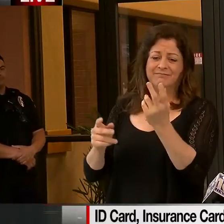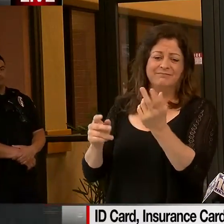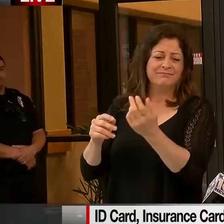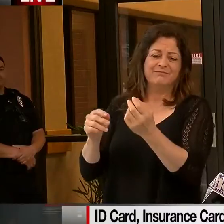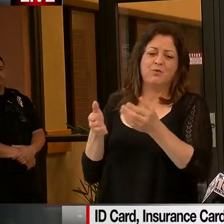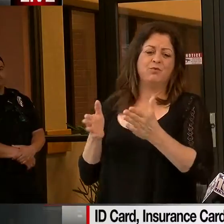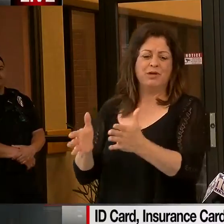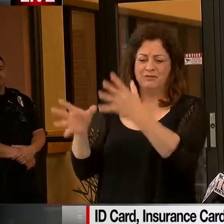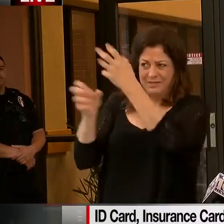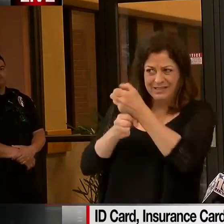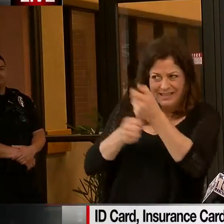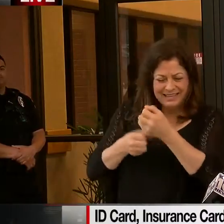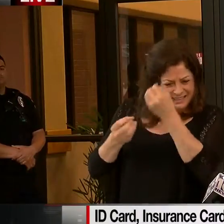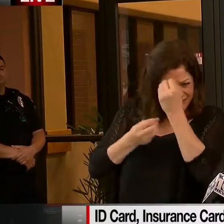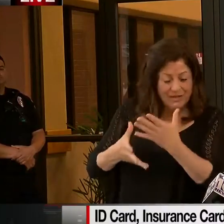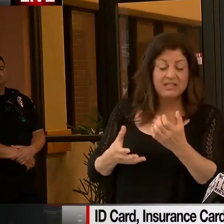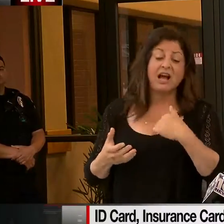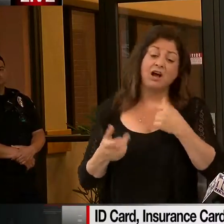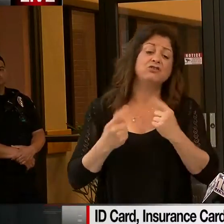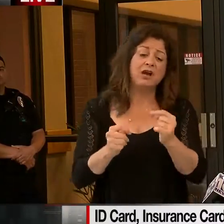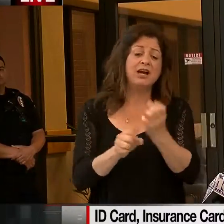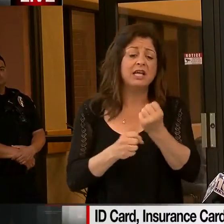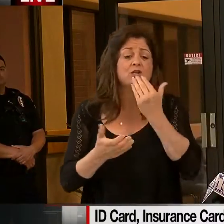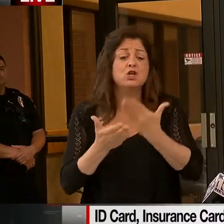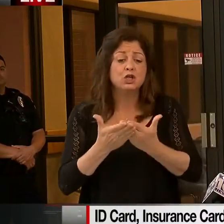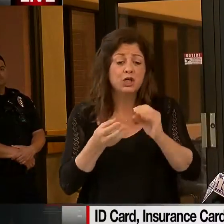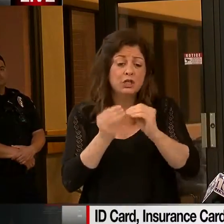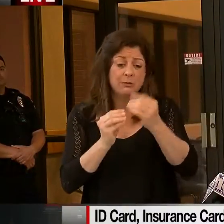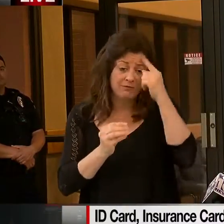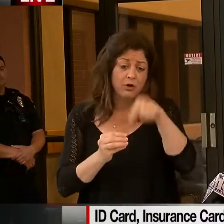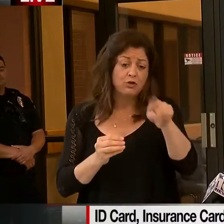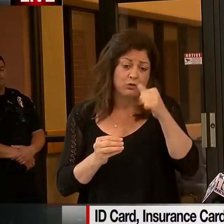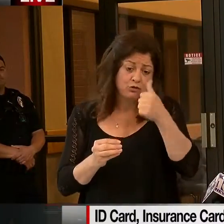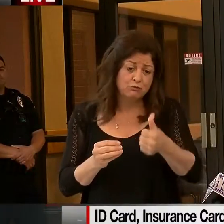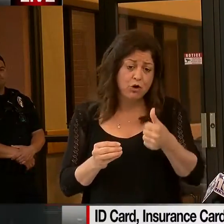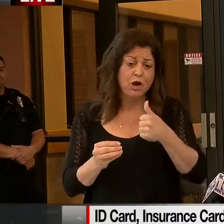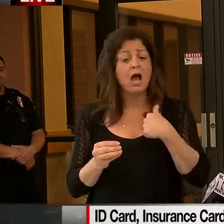good number for you, hopefully by tomorrow, because I'm sure a lot of us are curious.